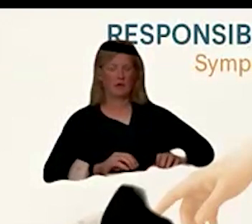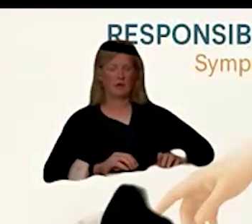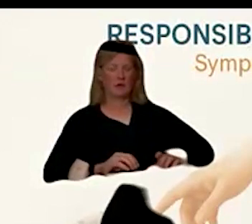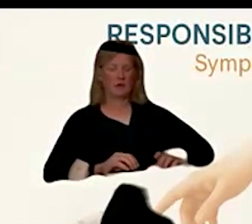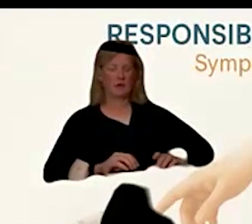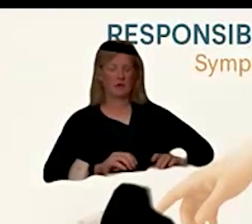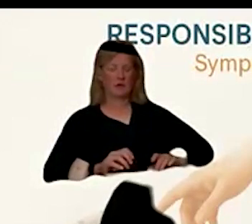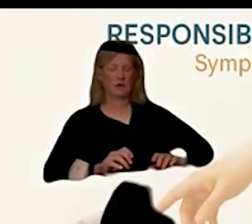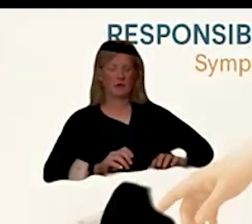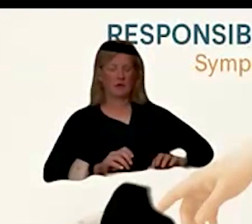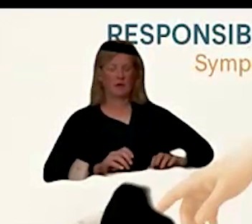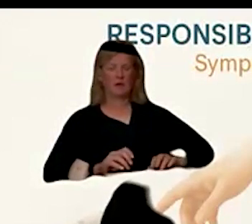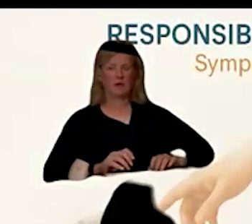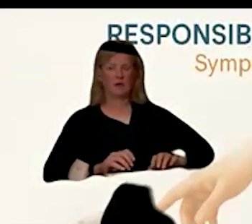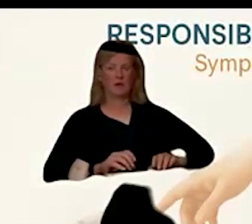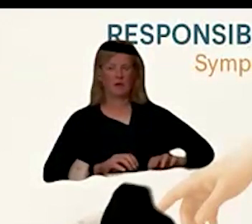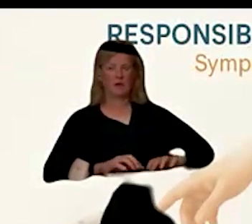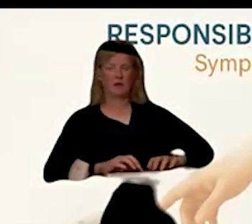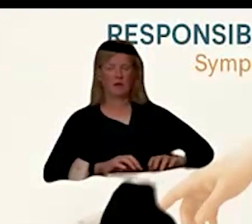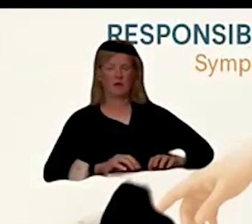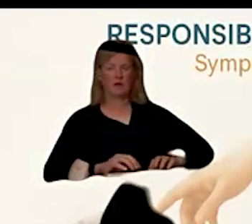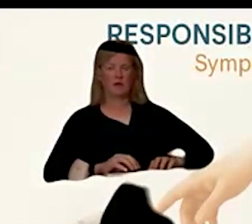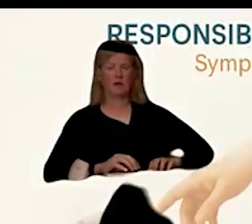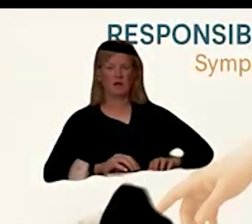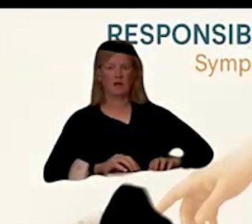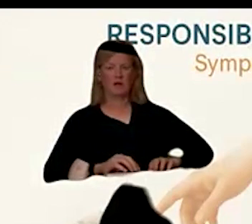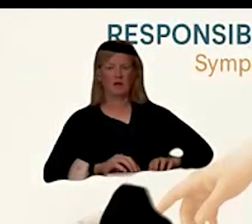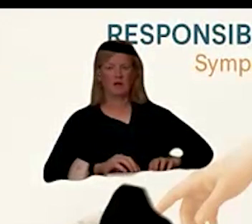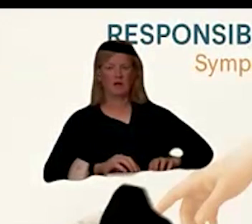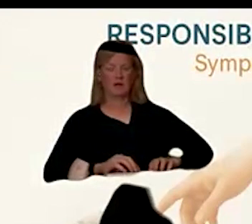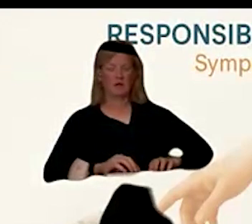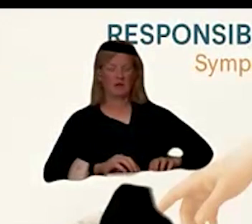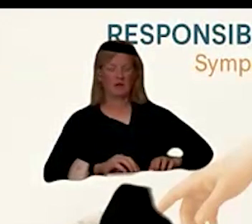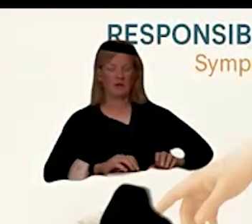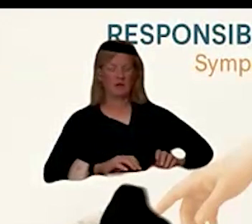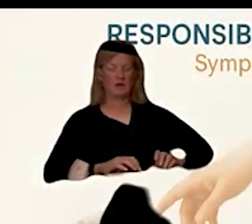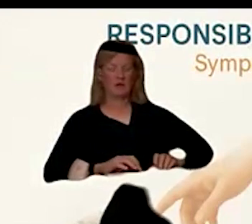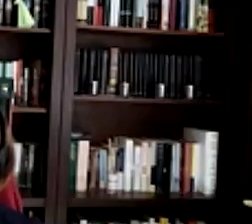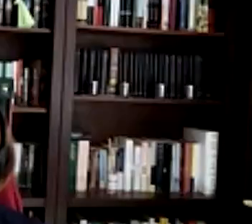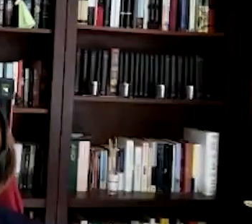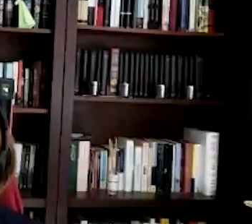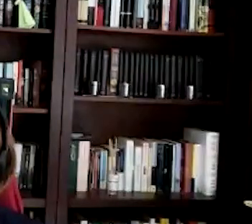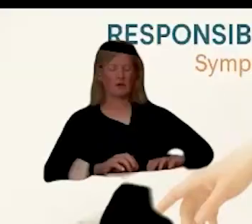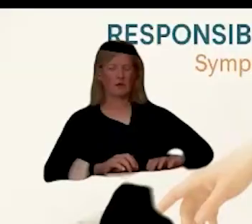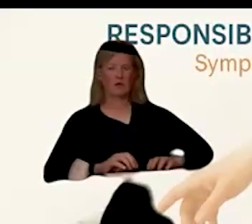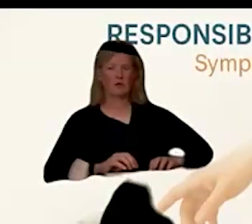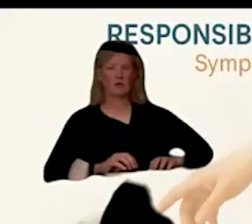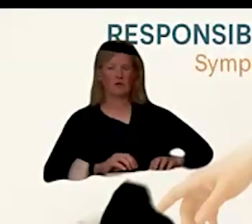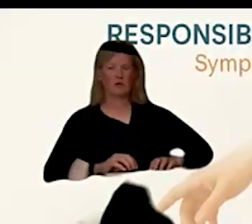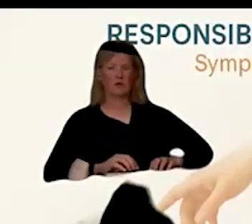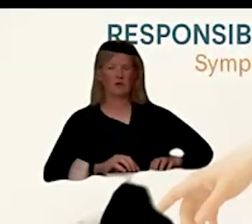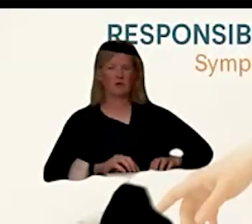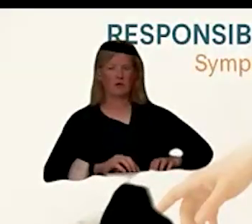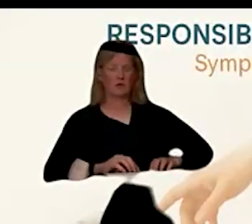I froze or it looks like I did freeze. You're frozen, but we can hear you. But Okay, it is so we have a very wonderful strange.